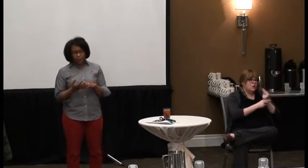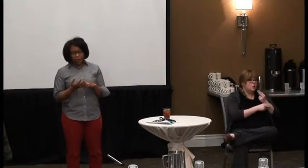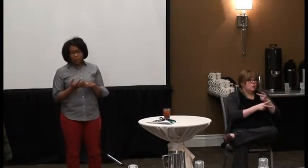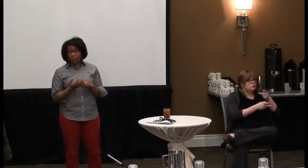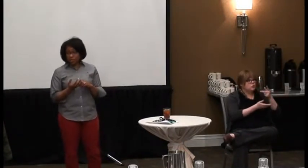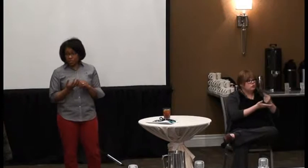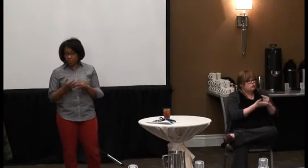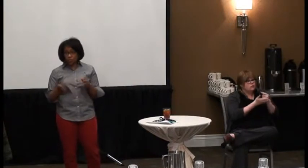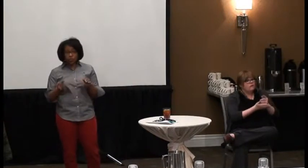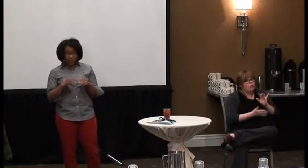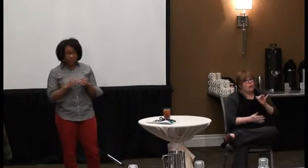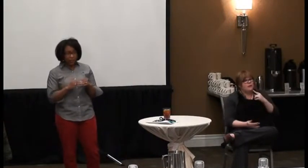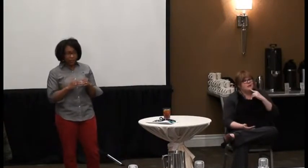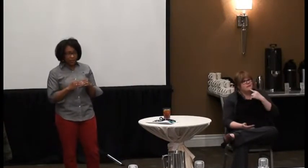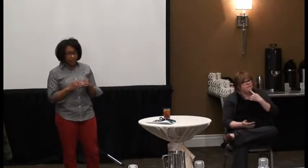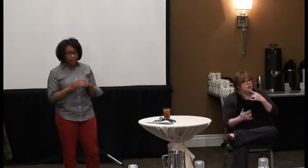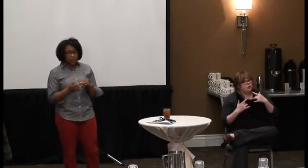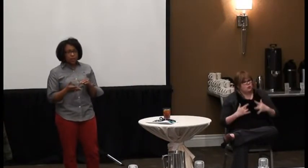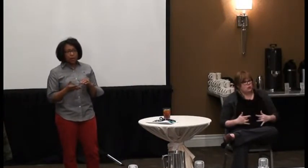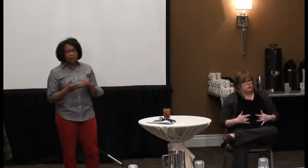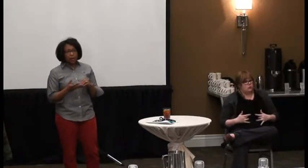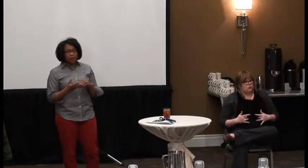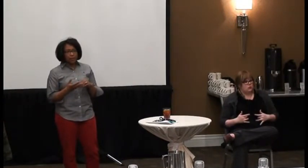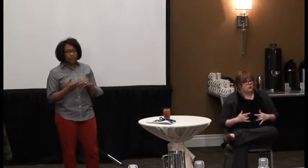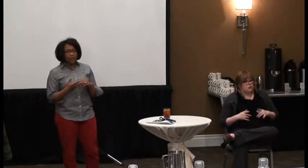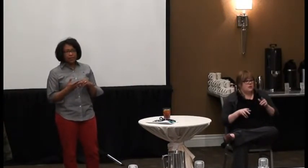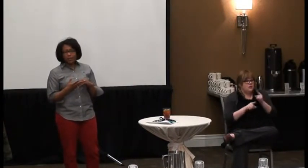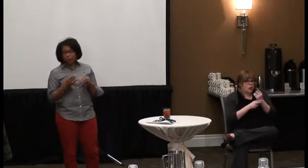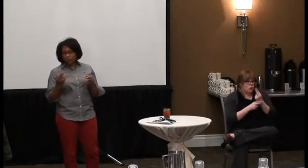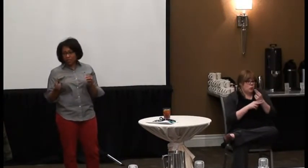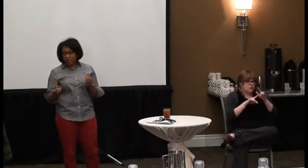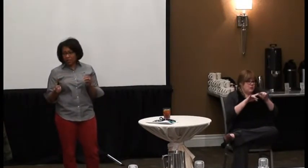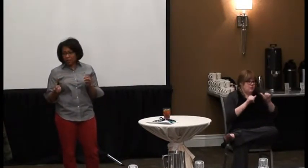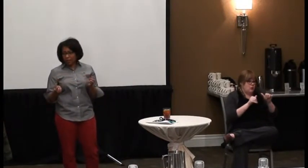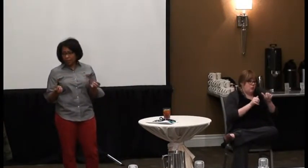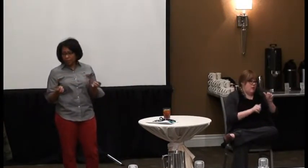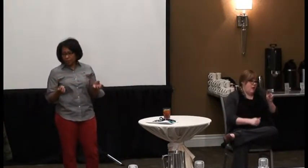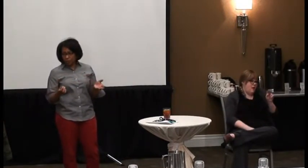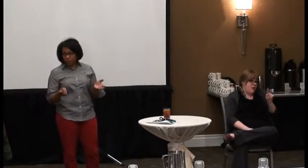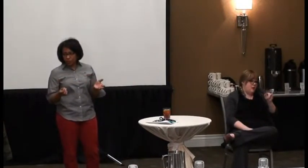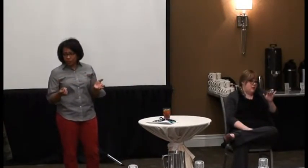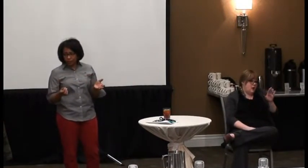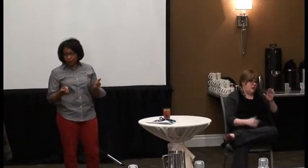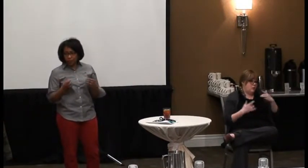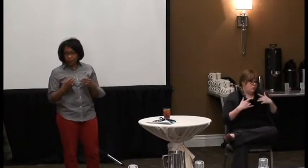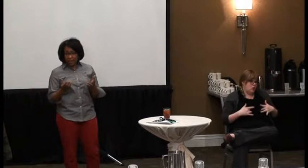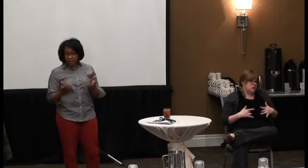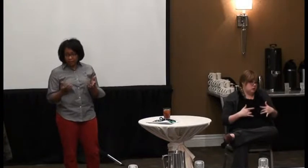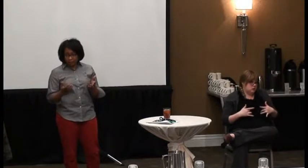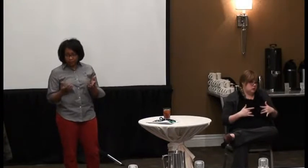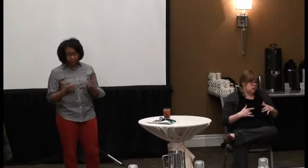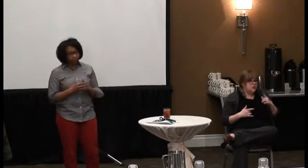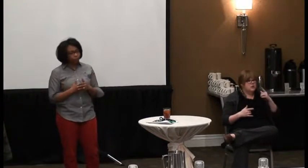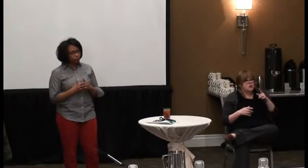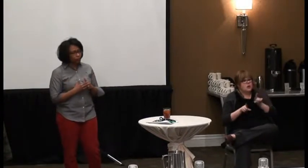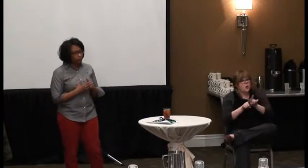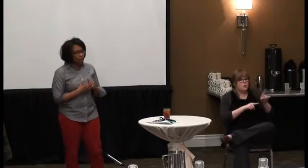severe depression. It's used with antidepressants. It is the gold standard for bipolar disorder, for mania.